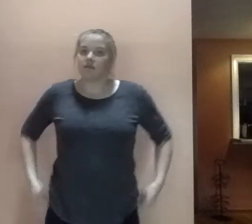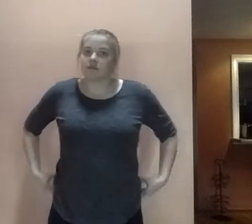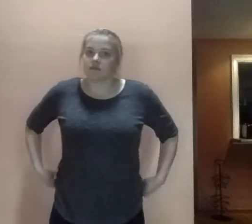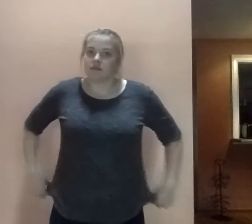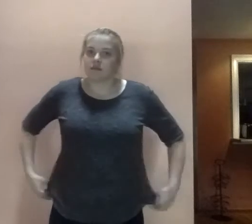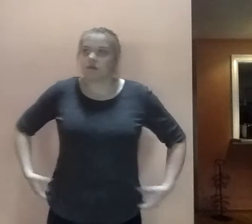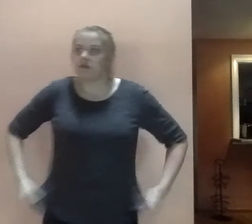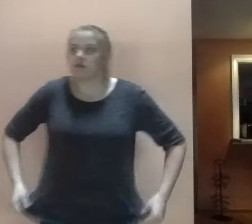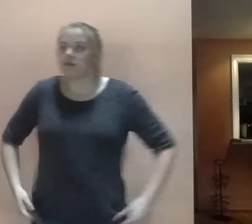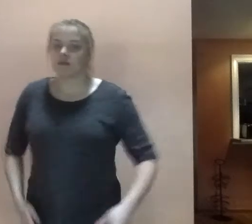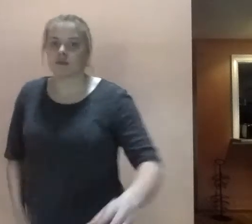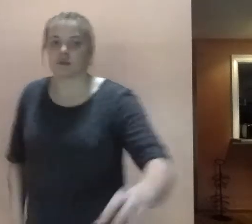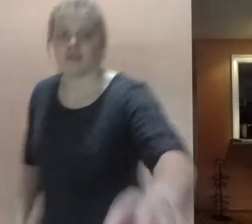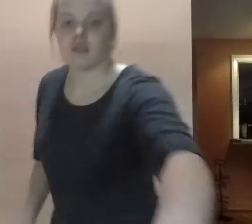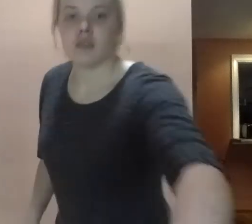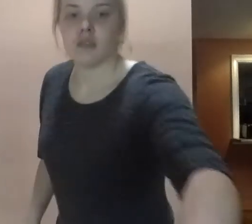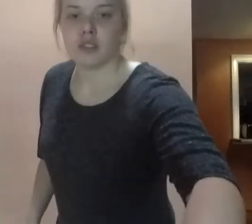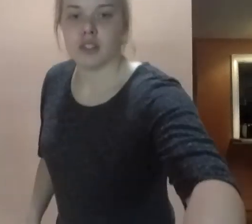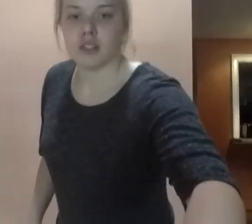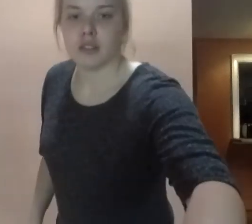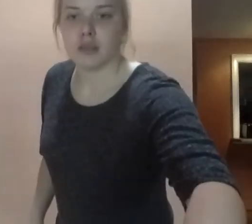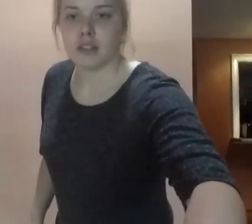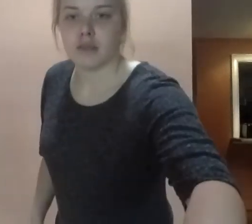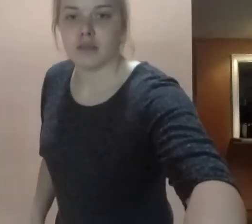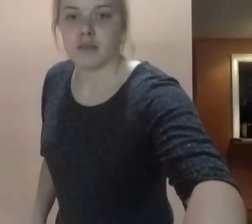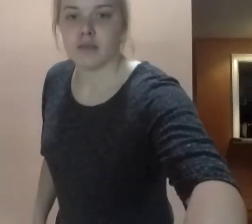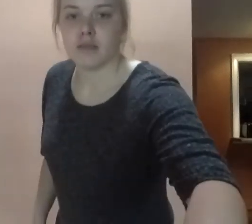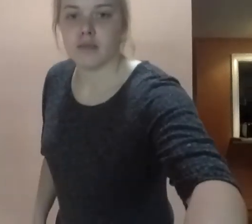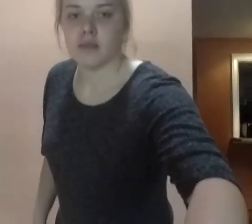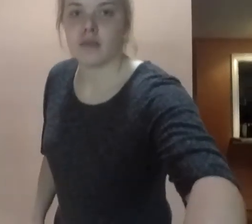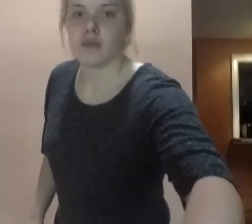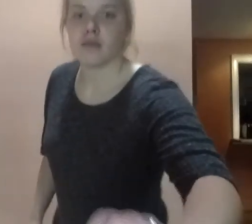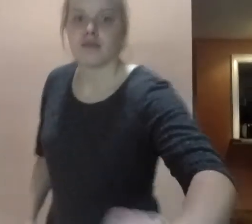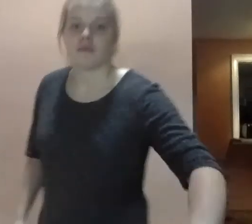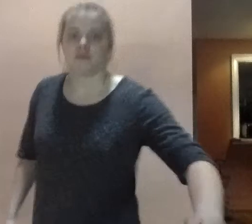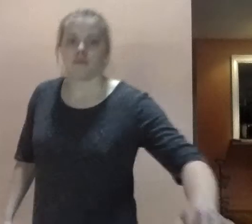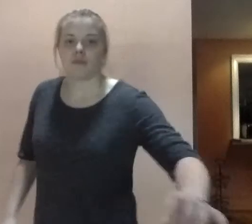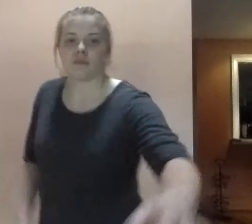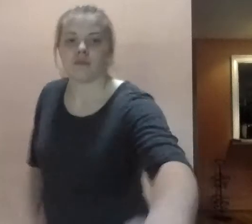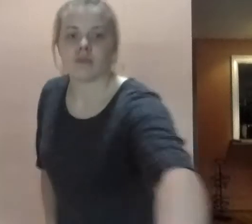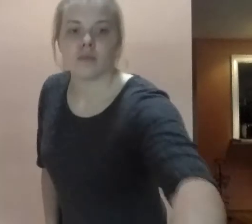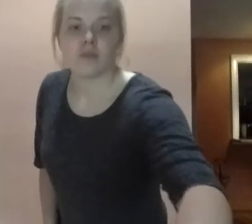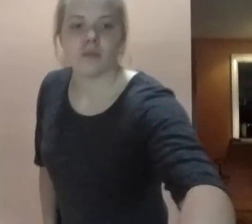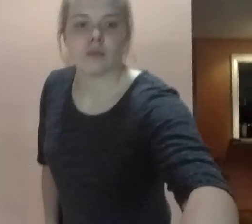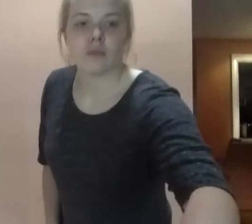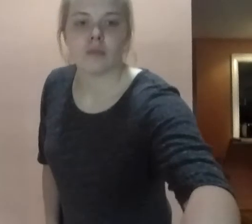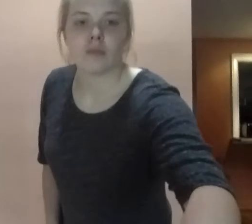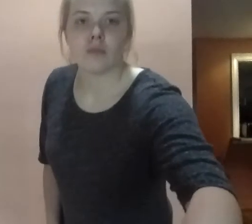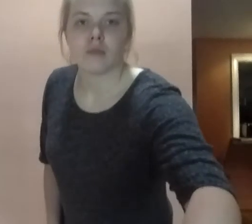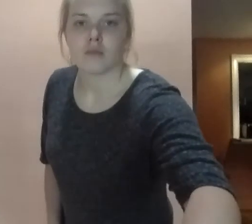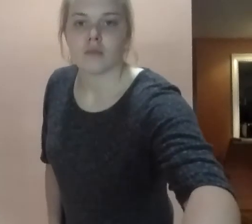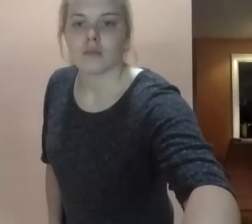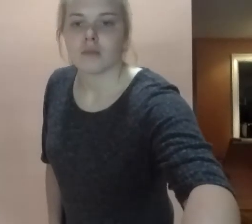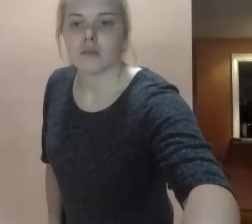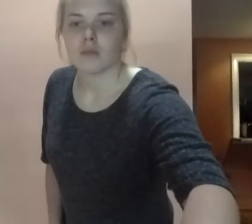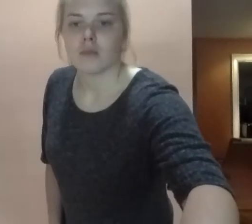of cholesterol is chicken because of the volume of chicken. You know, chicken's become grilled chicken and organic chicken. It's machismo, but it